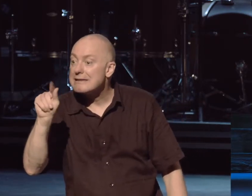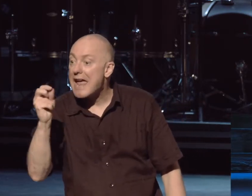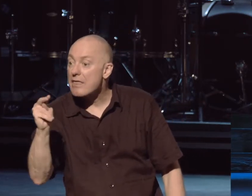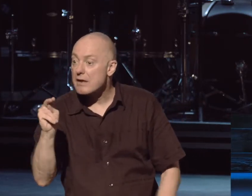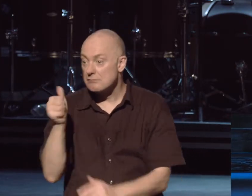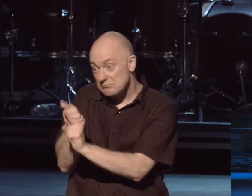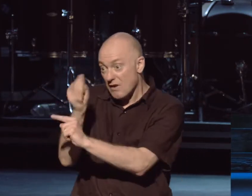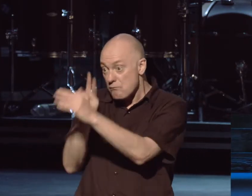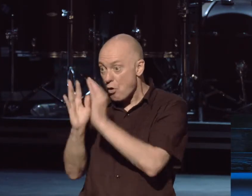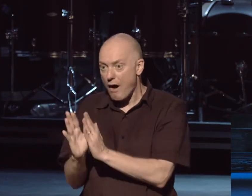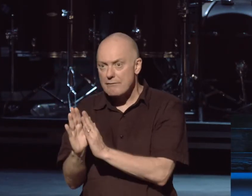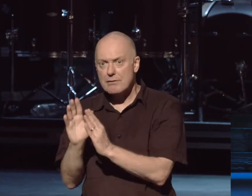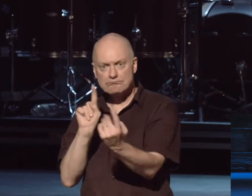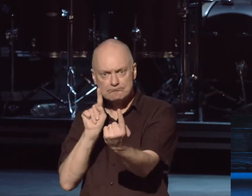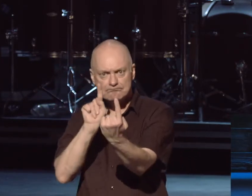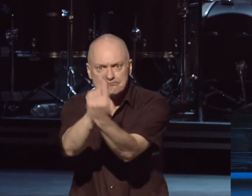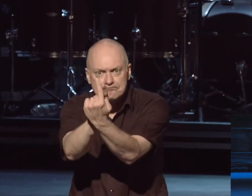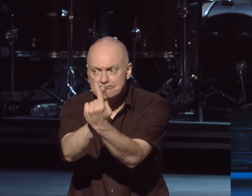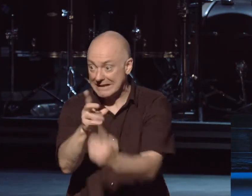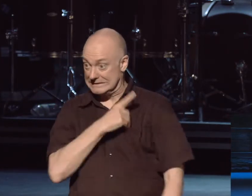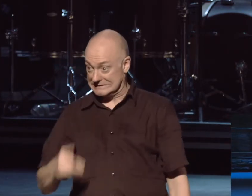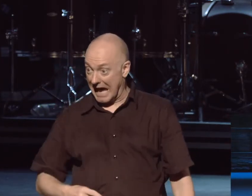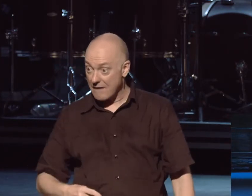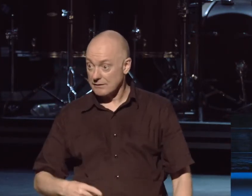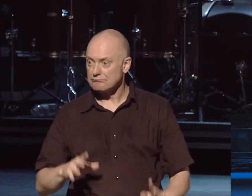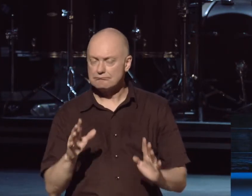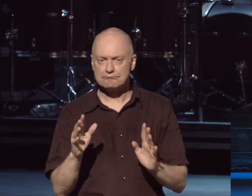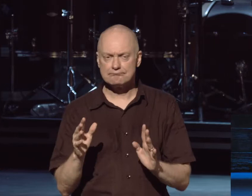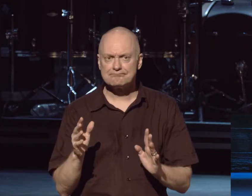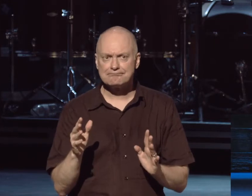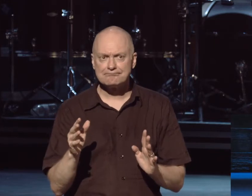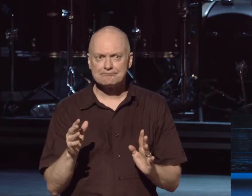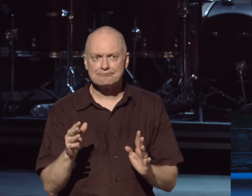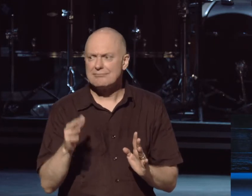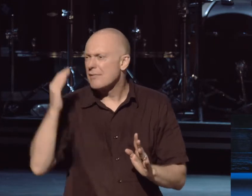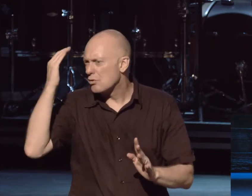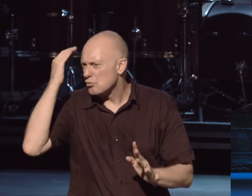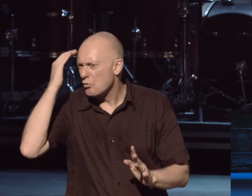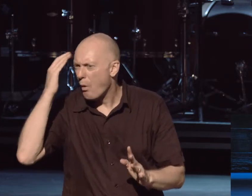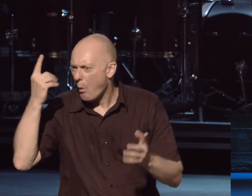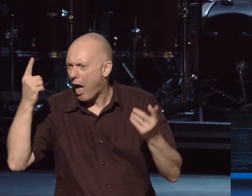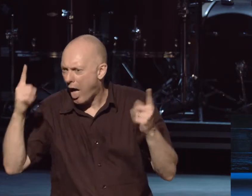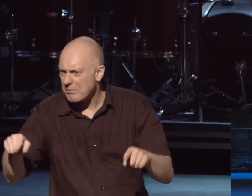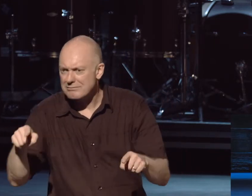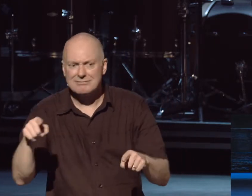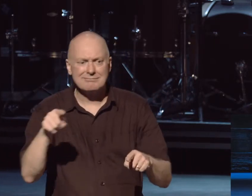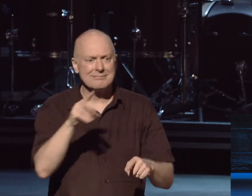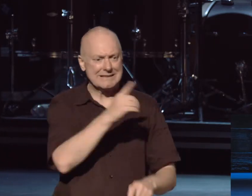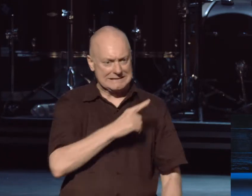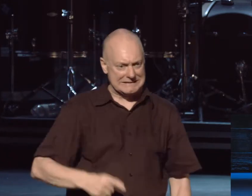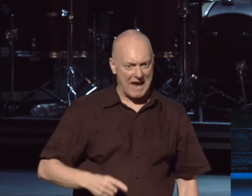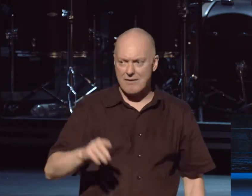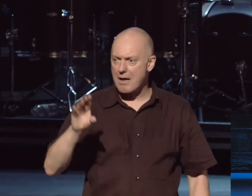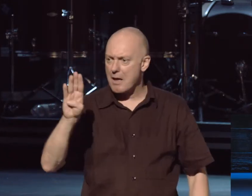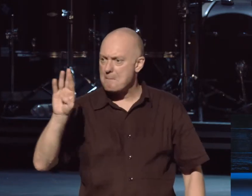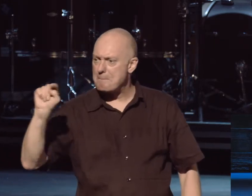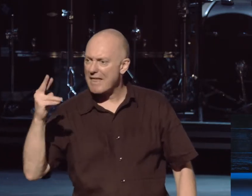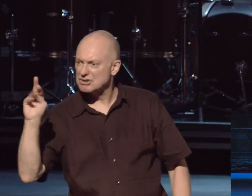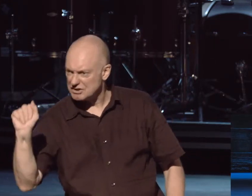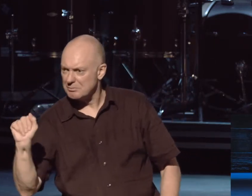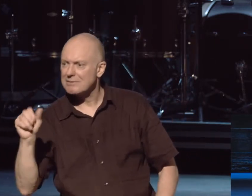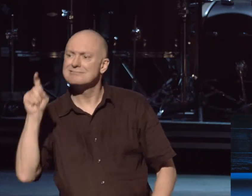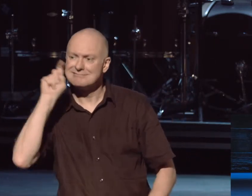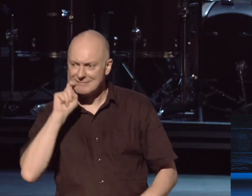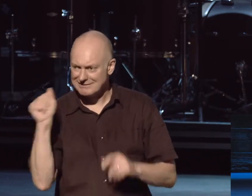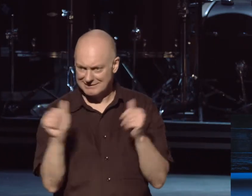Nathan the prophet went to him after he had gone into Bathsheba. So the context that we're